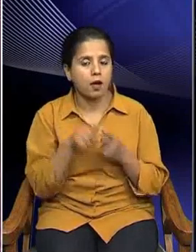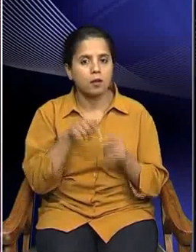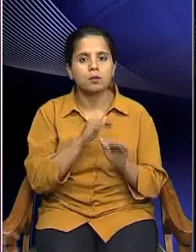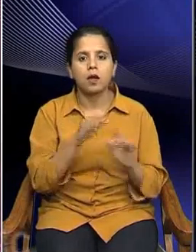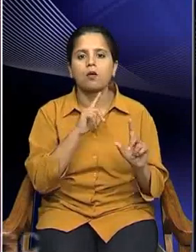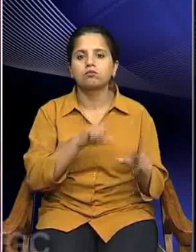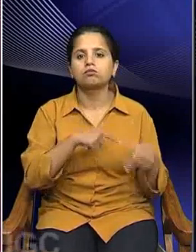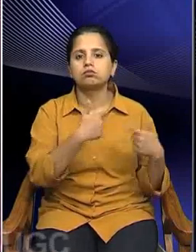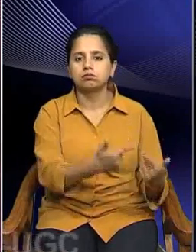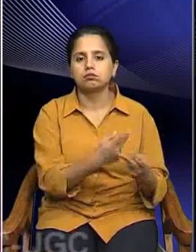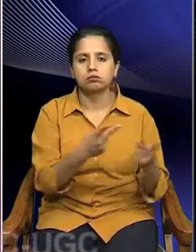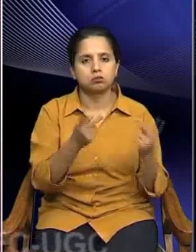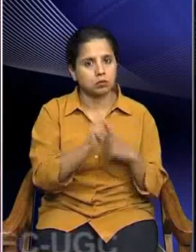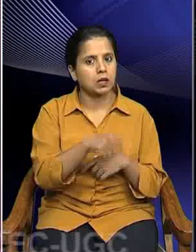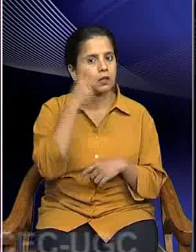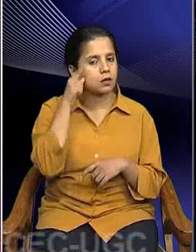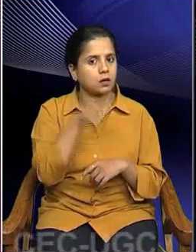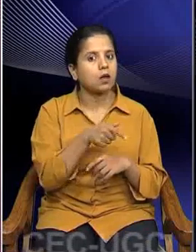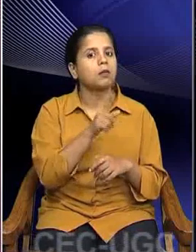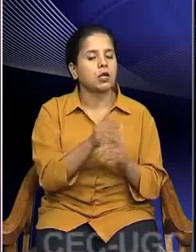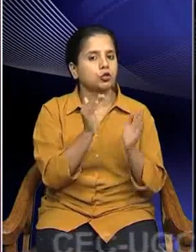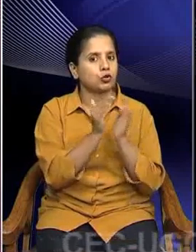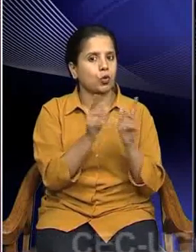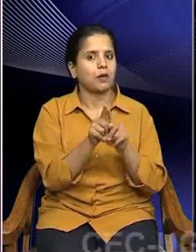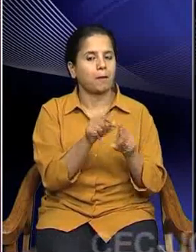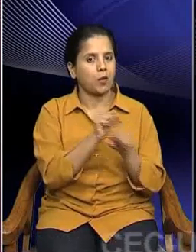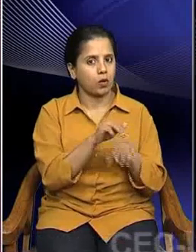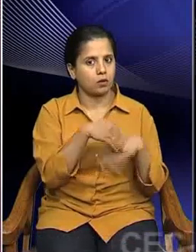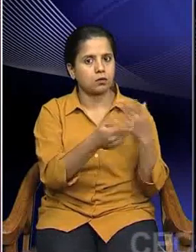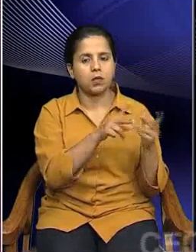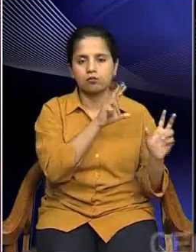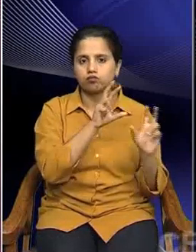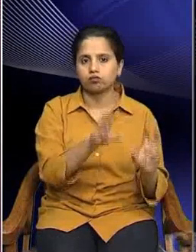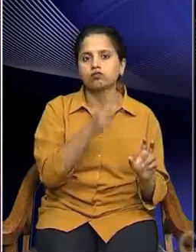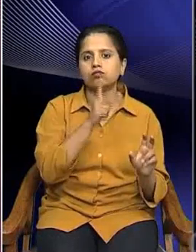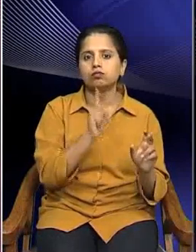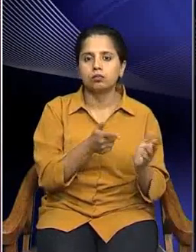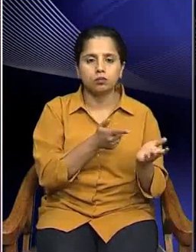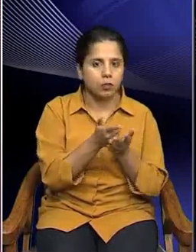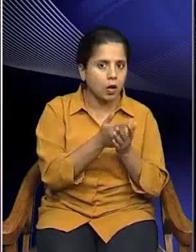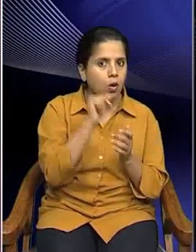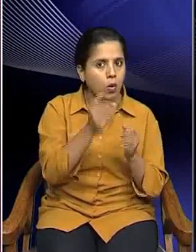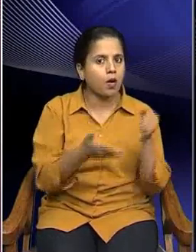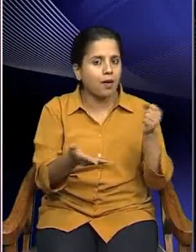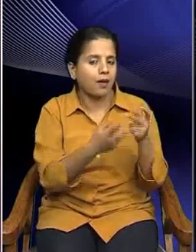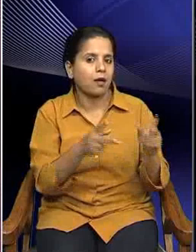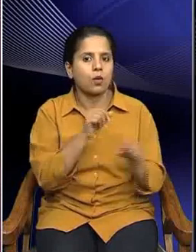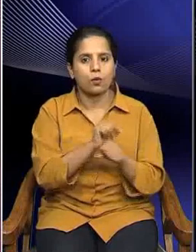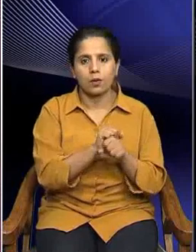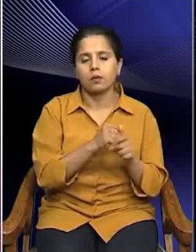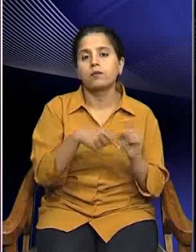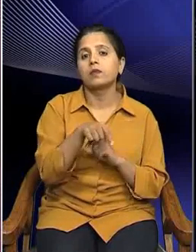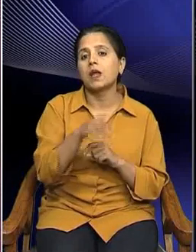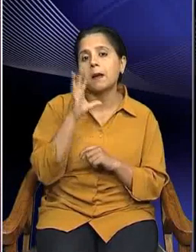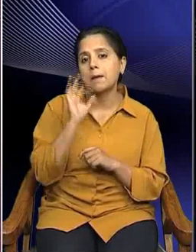are expected to play a role of insurance and also look after the parents, particularly in cases where